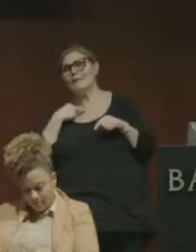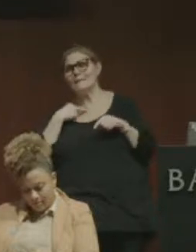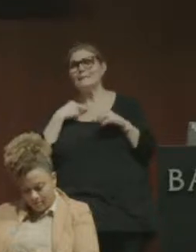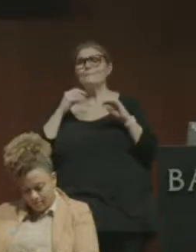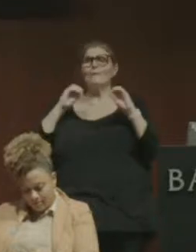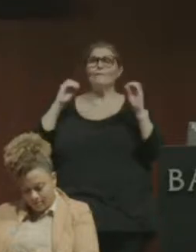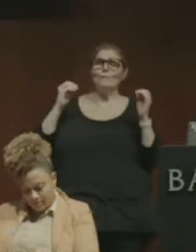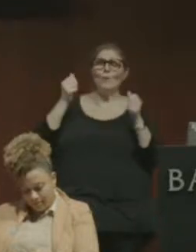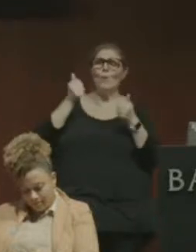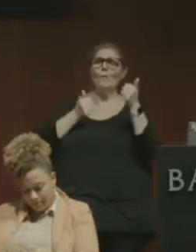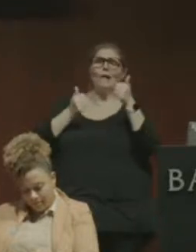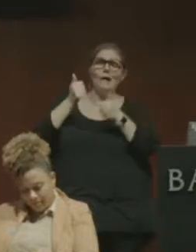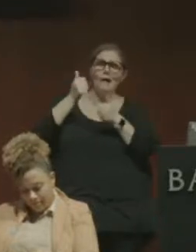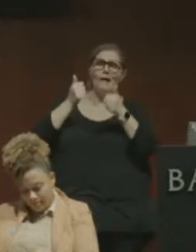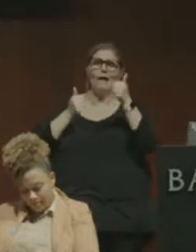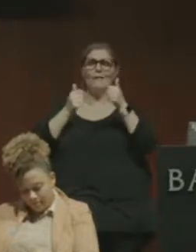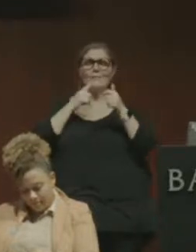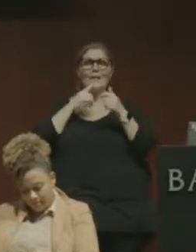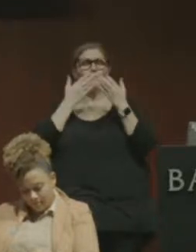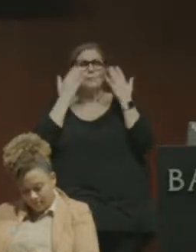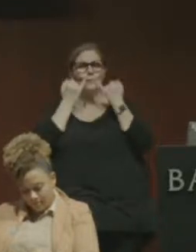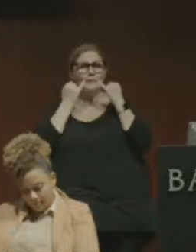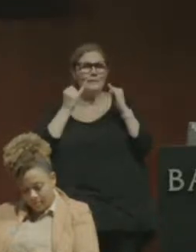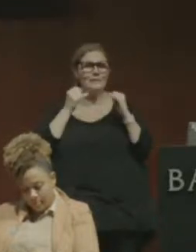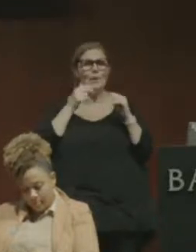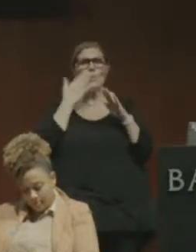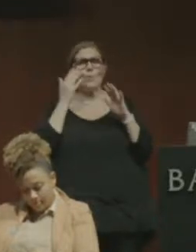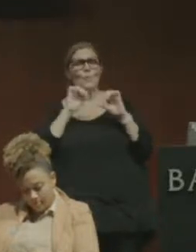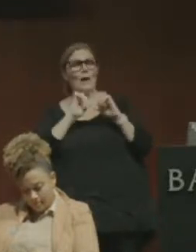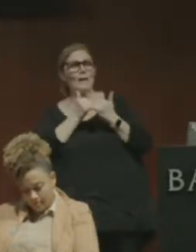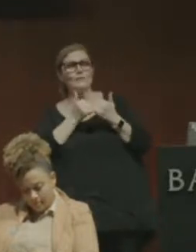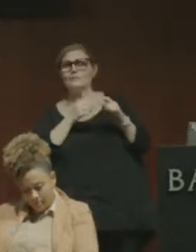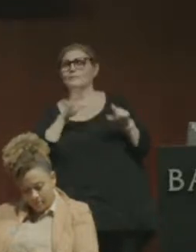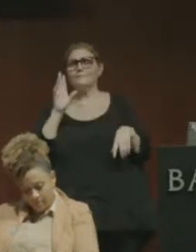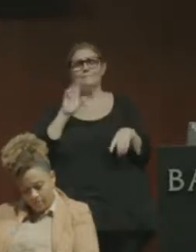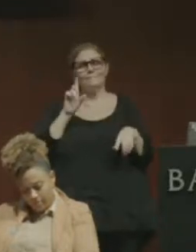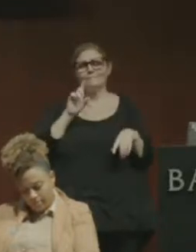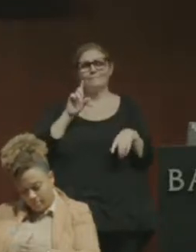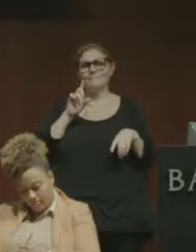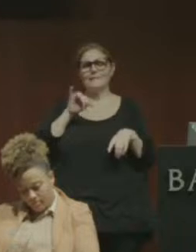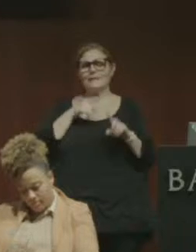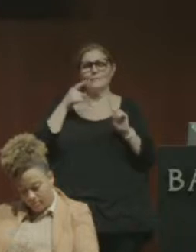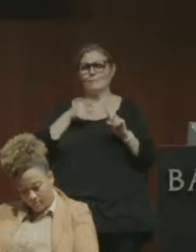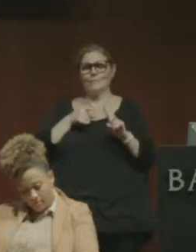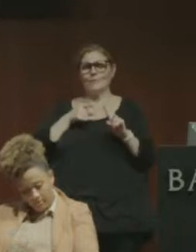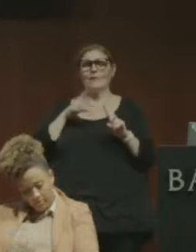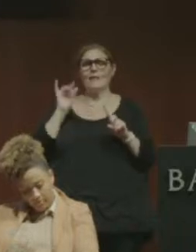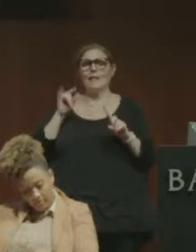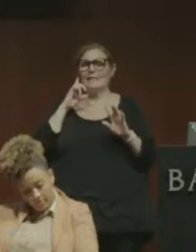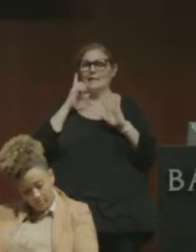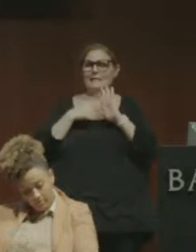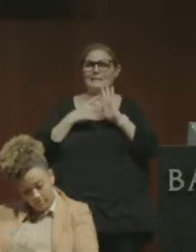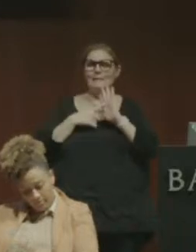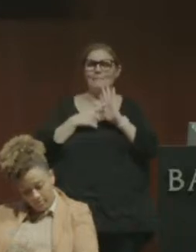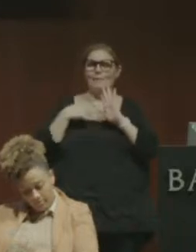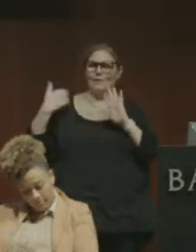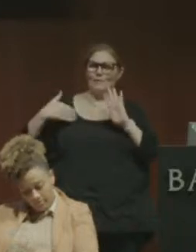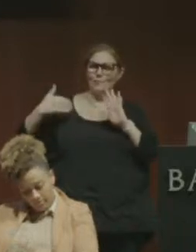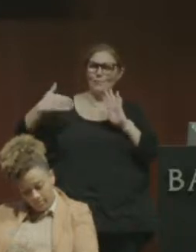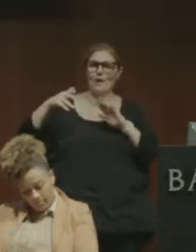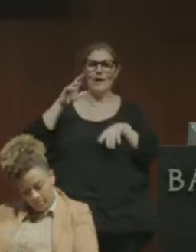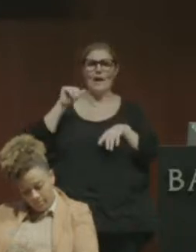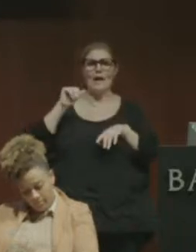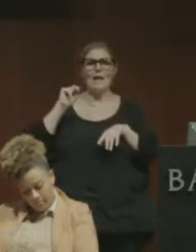without highlighting their agency. That's not what I'm trying to make as argument. And I think one of the examples is that throughout